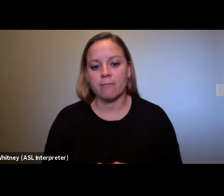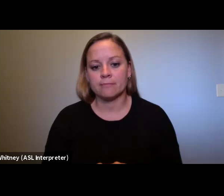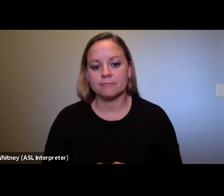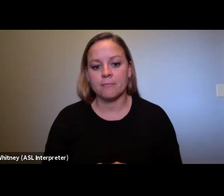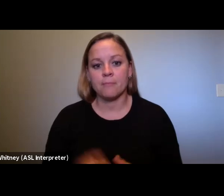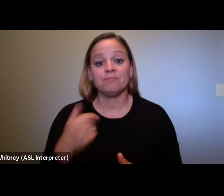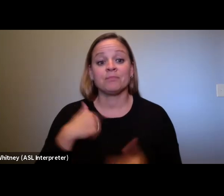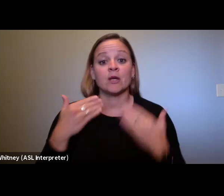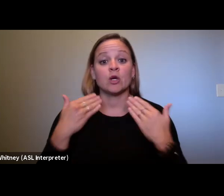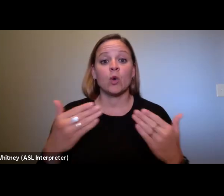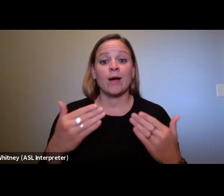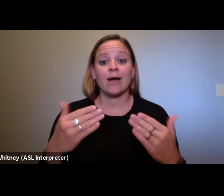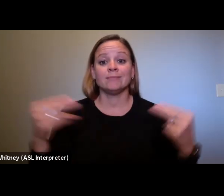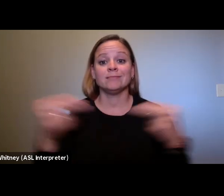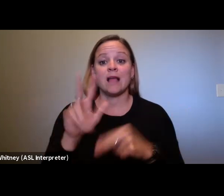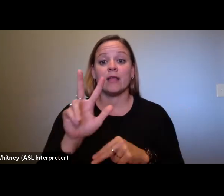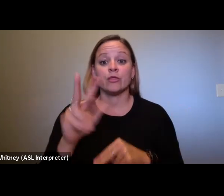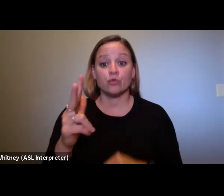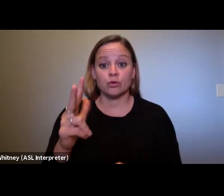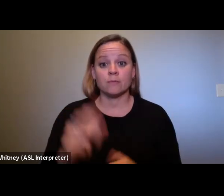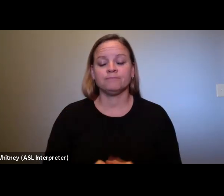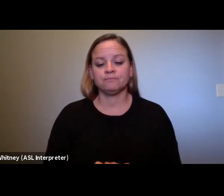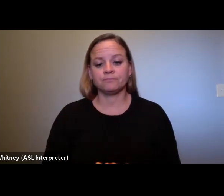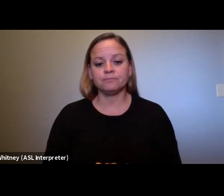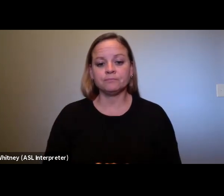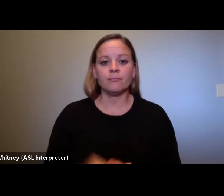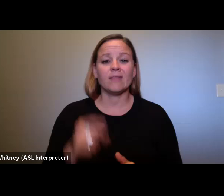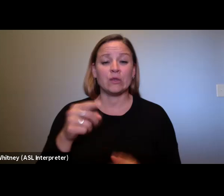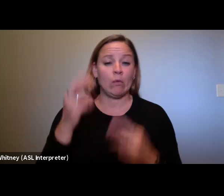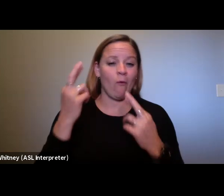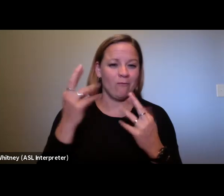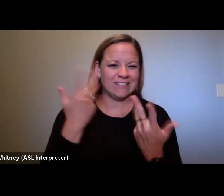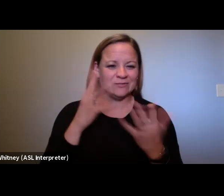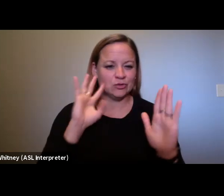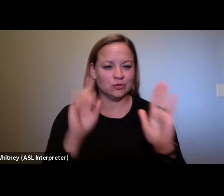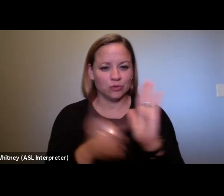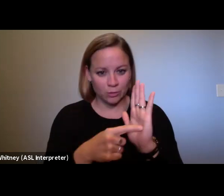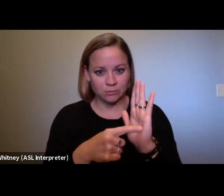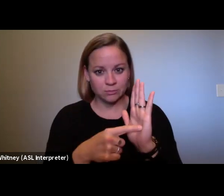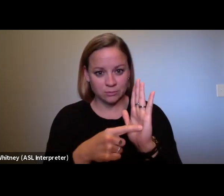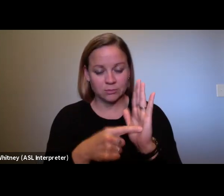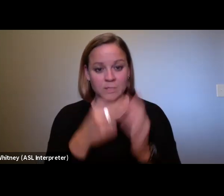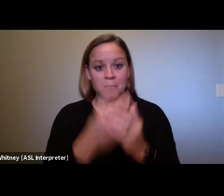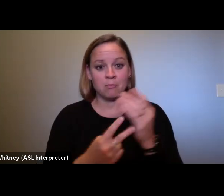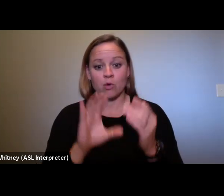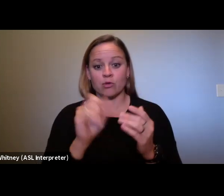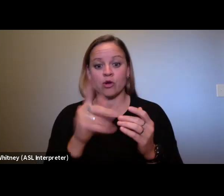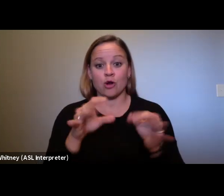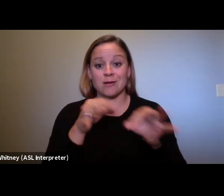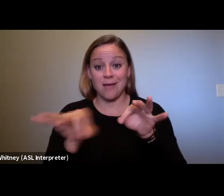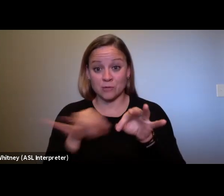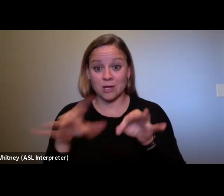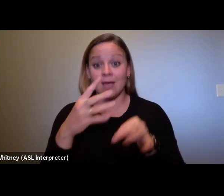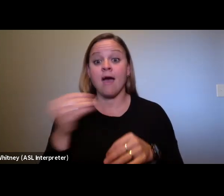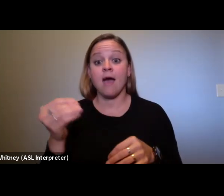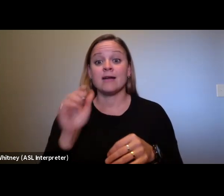going to go ahead to slide 3. And as you hopefully have already noticed, both CART captioning